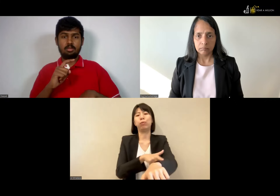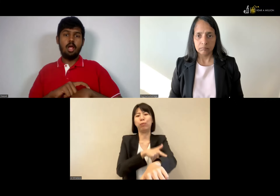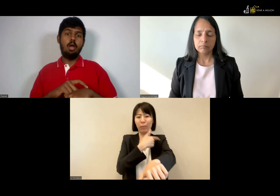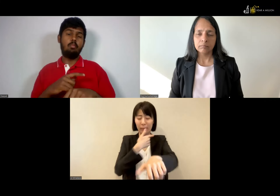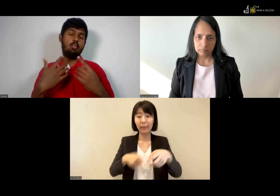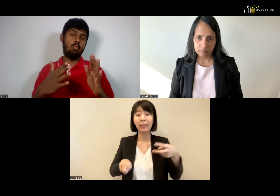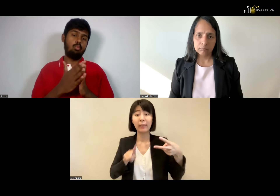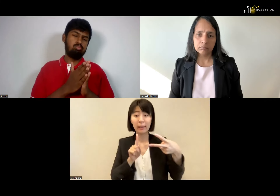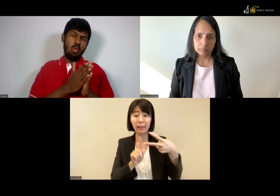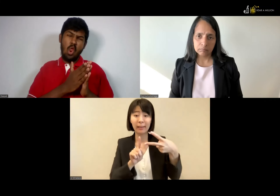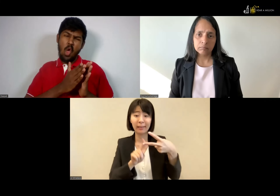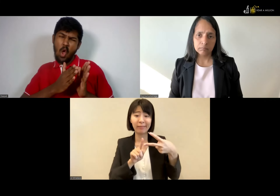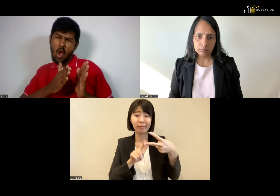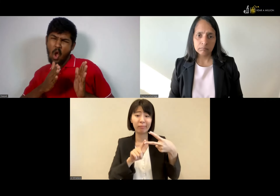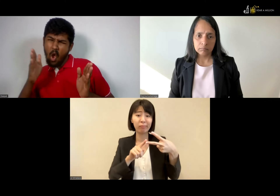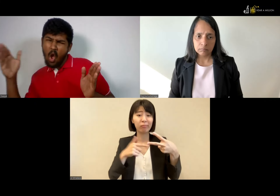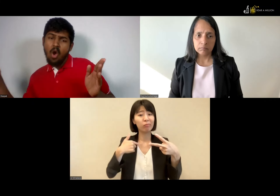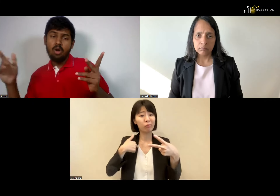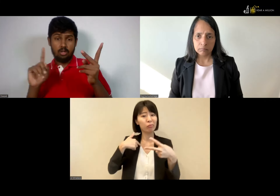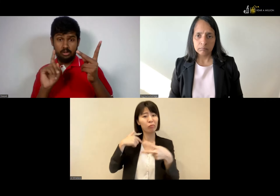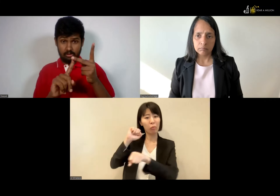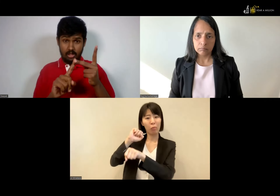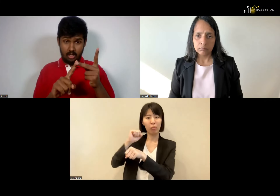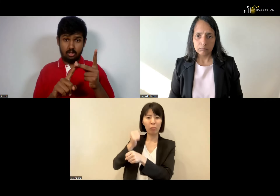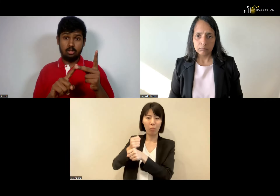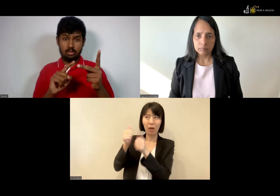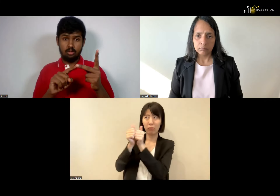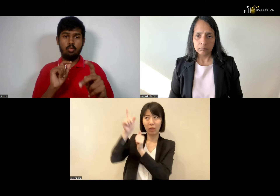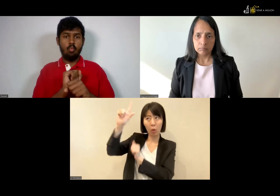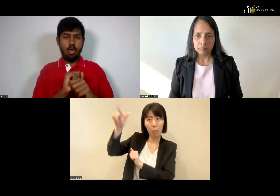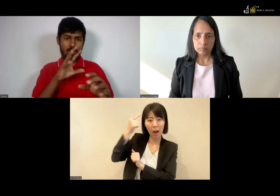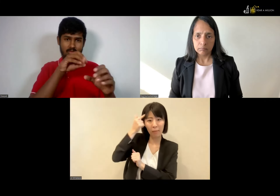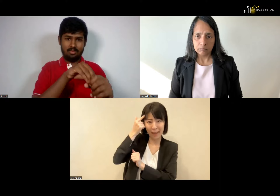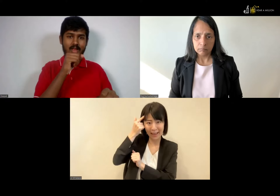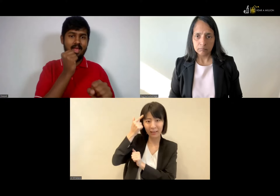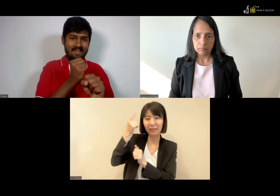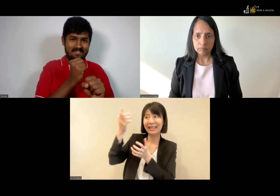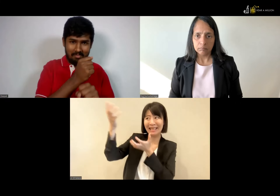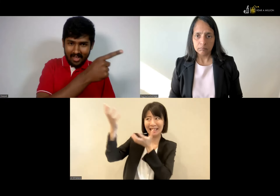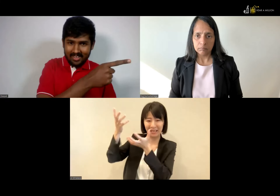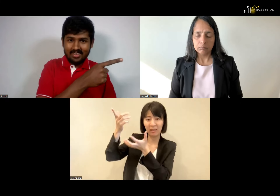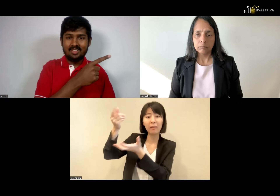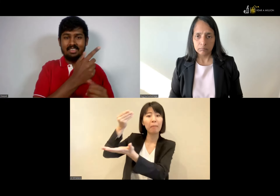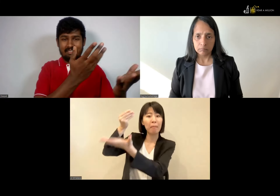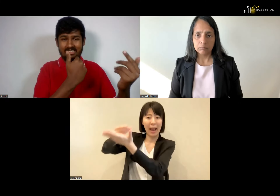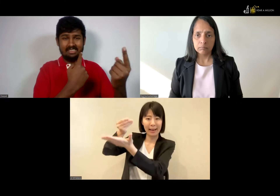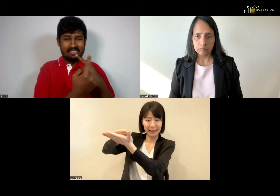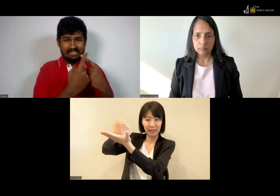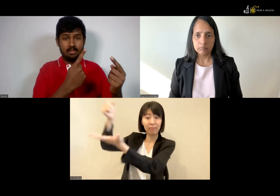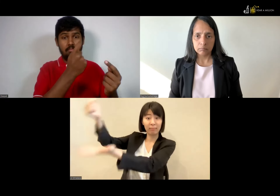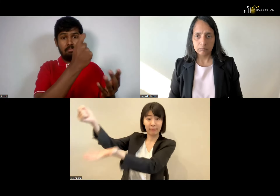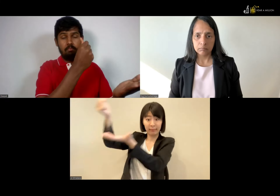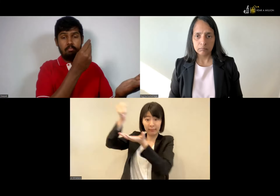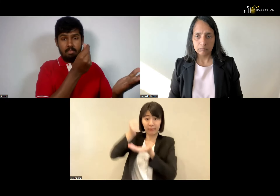That is really time consuming. It takes a lot of time. And second is with the government, like we could speak to